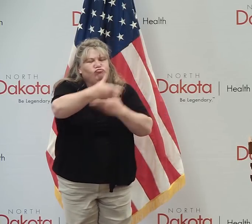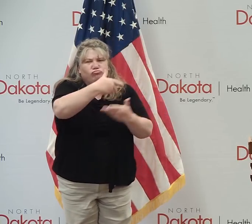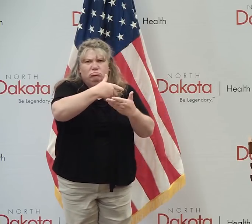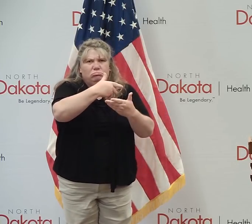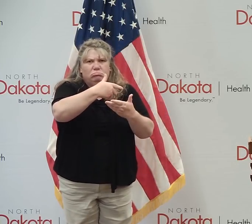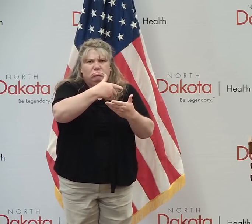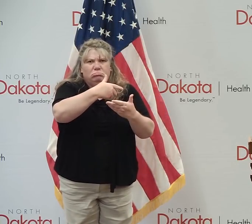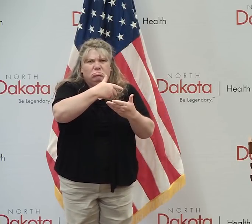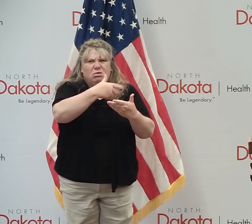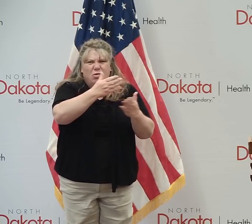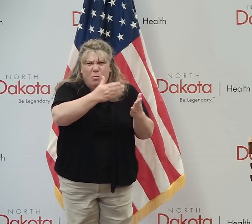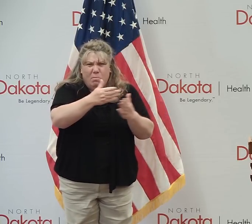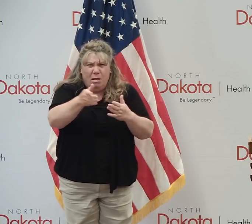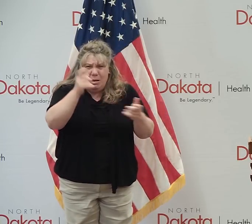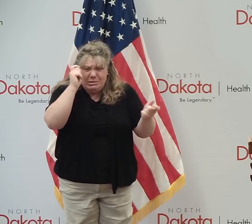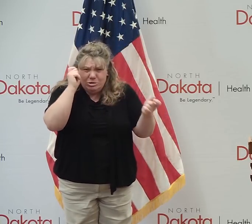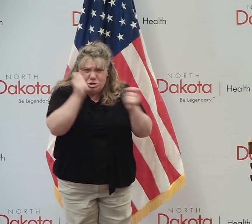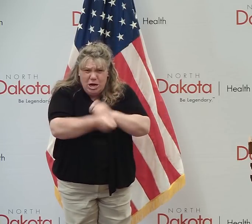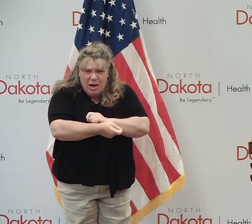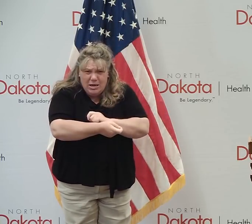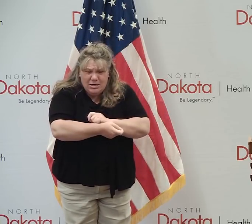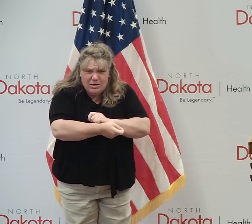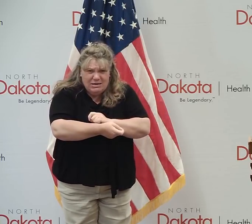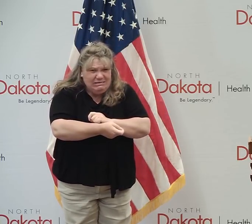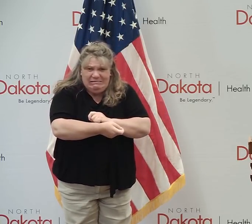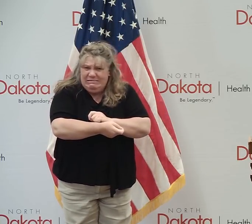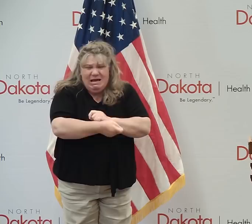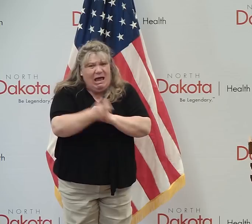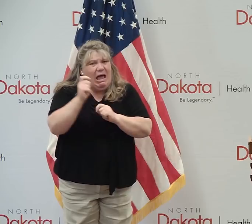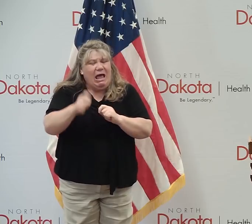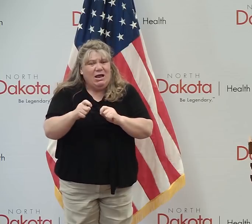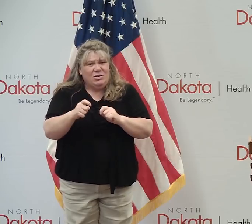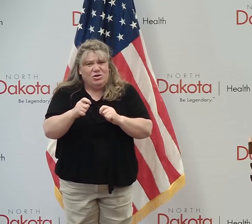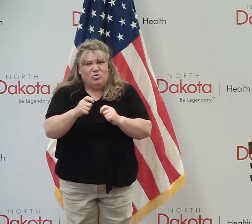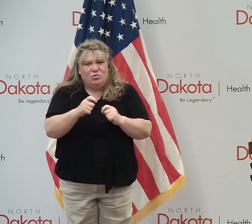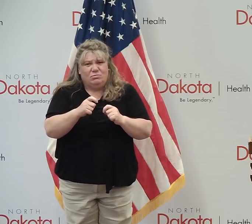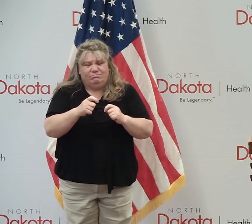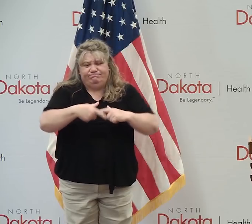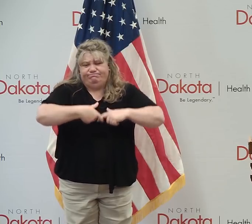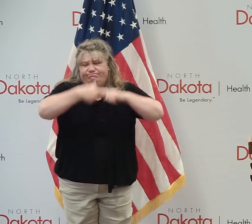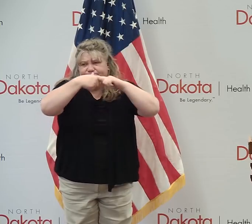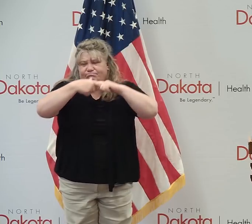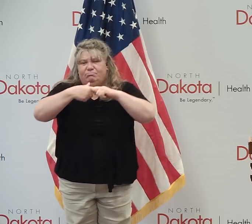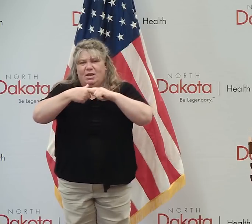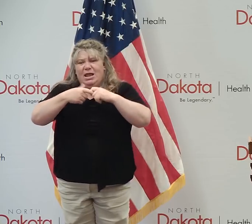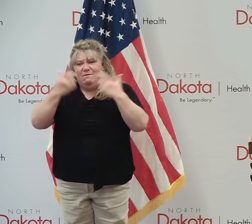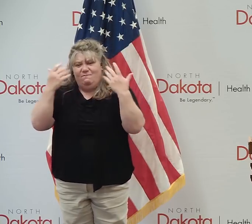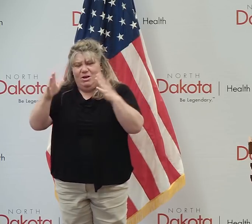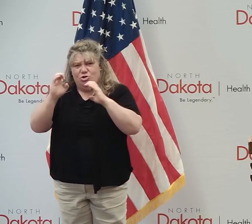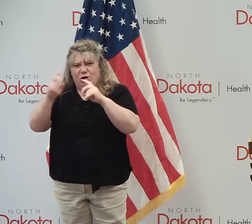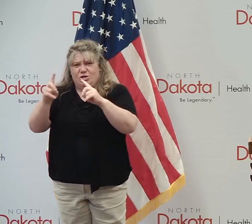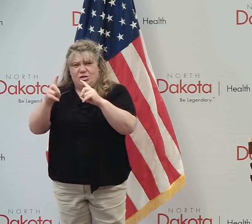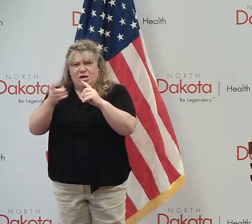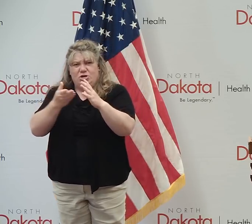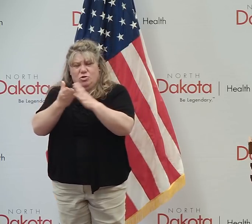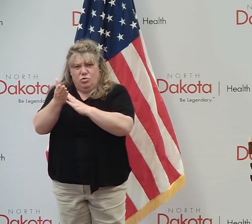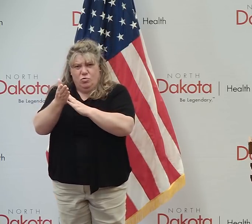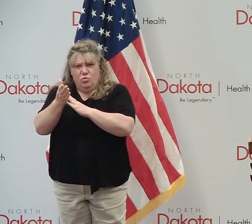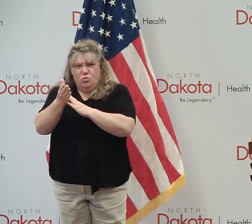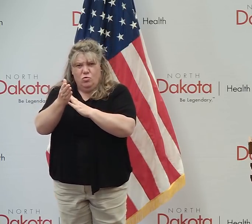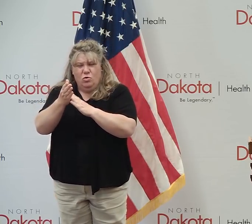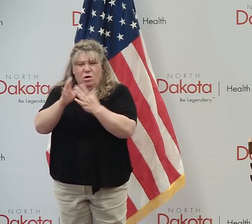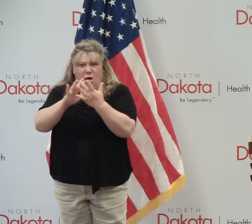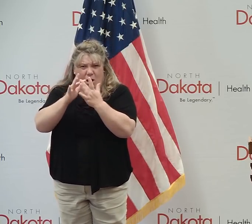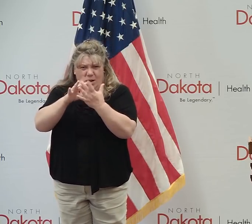to learn that those plans would change and that we were moving towards distance education. So if you've made it through this, you've transitioned to distance education,